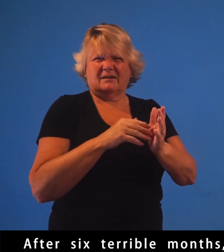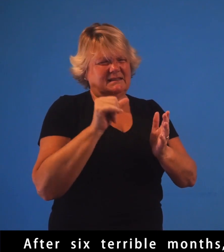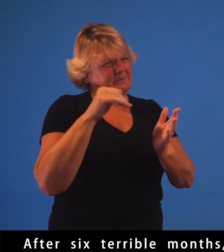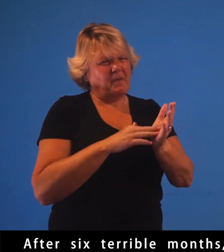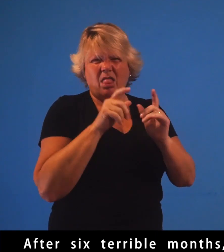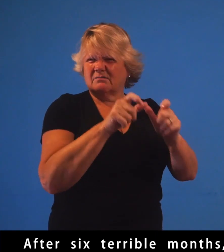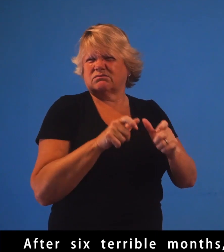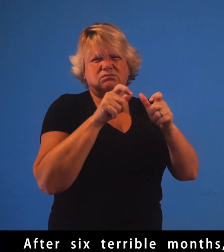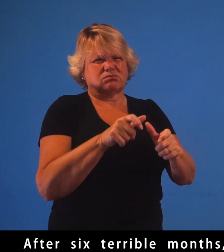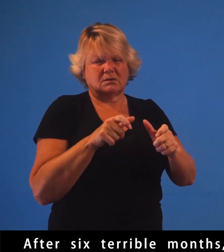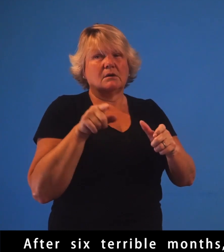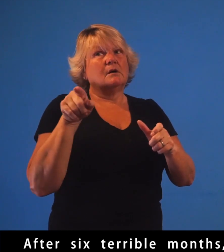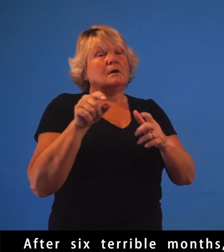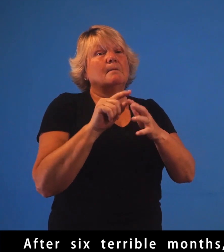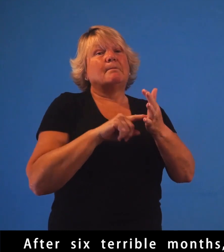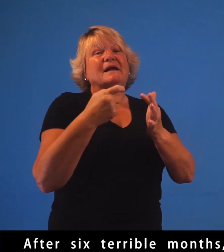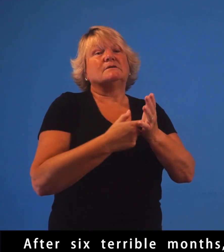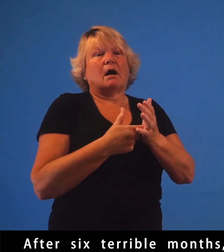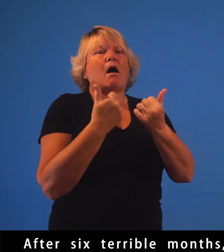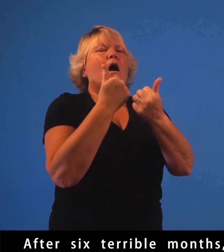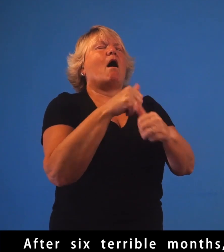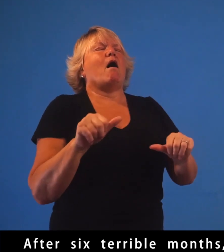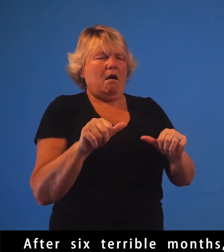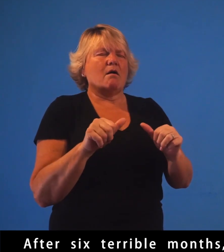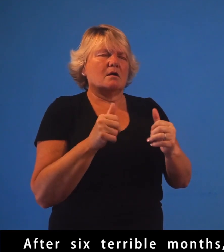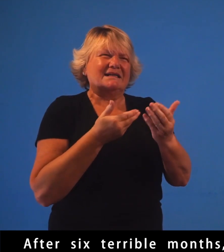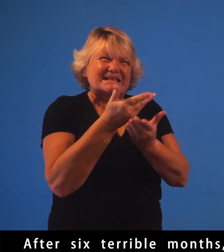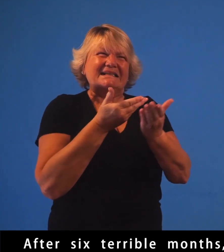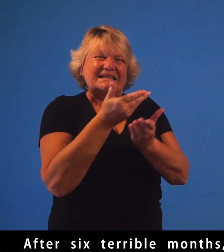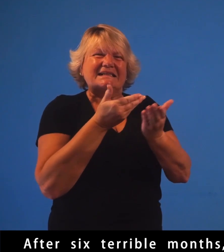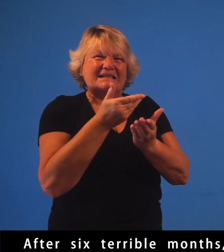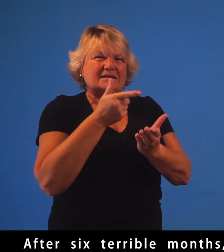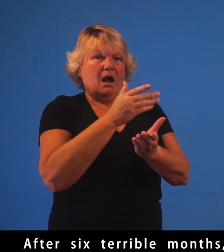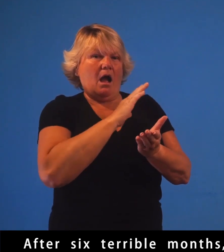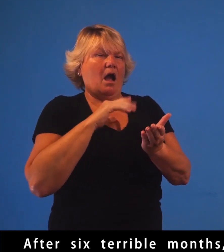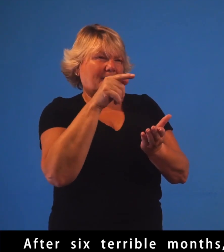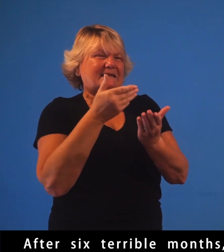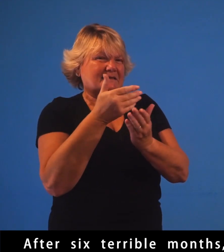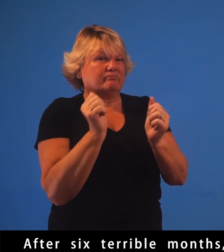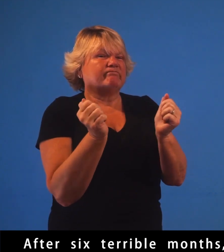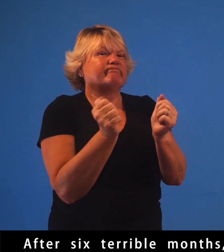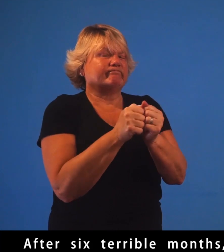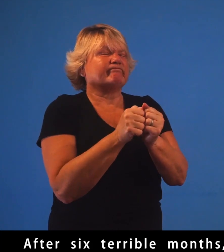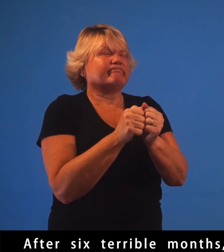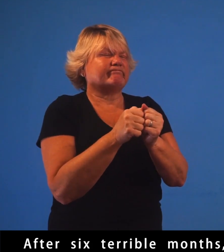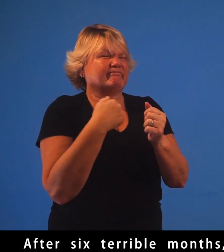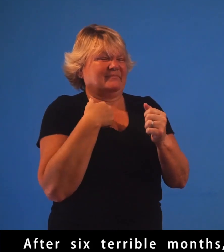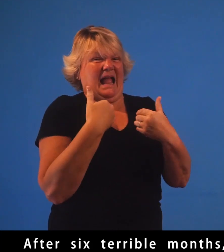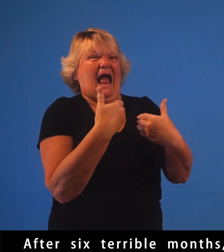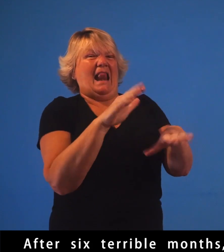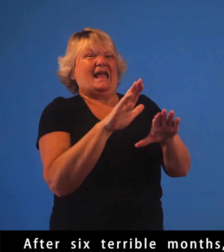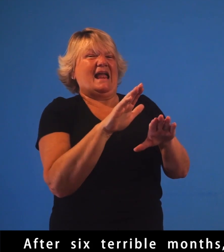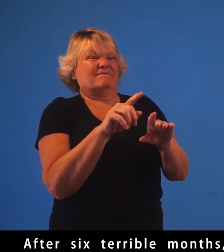After 6 terrible months, Peter was eventually able to come to an agreement with the army, and he was let go.